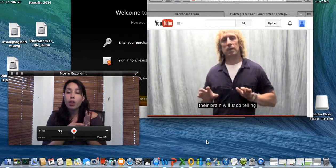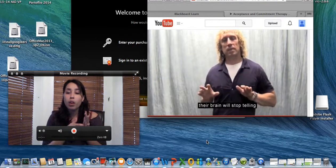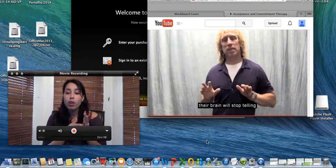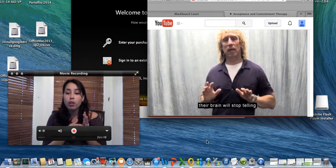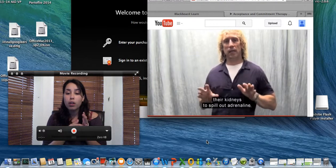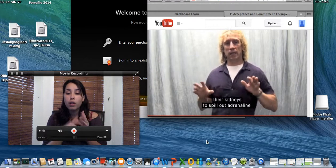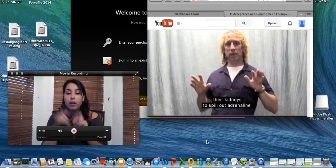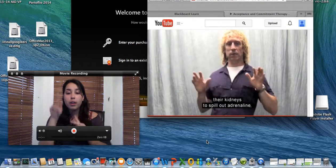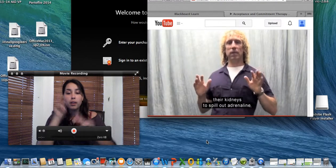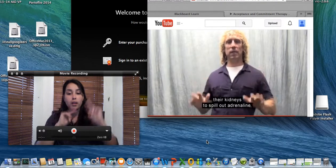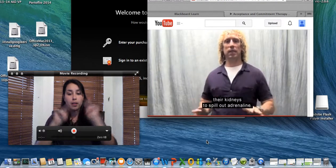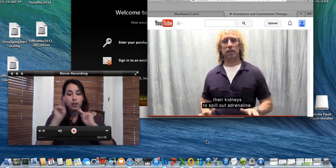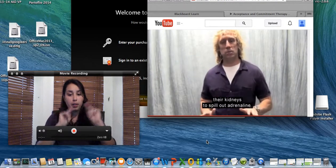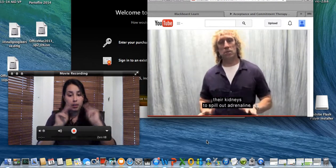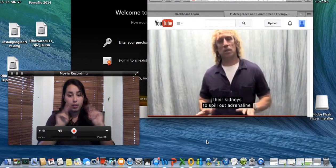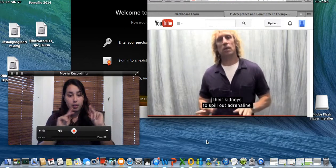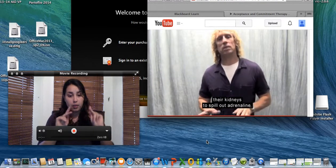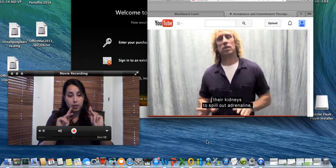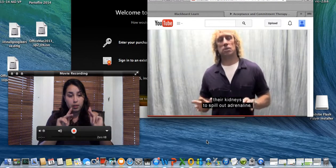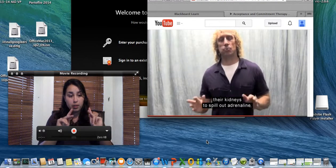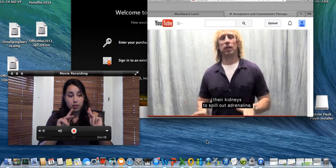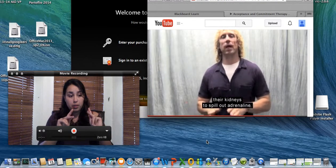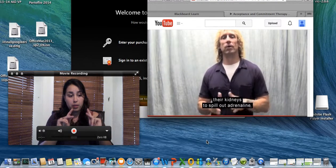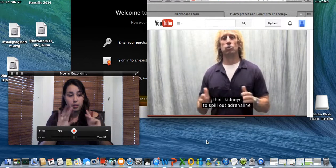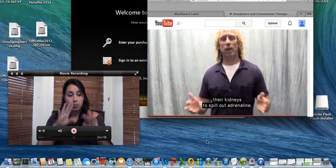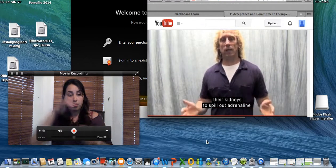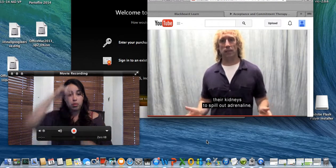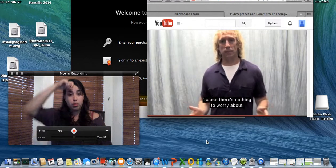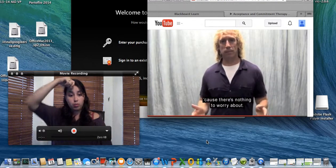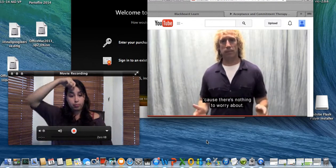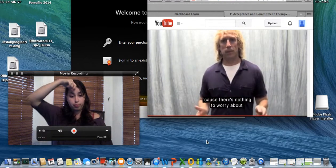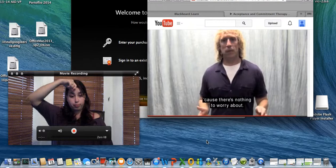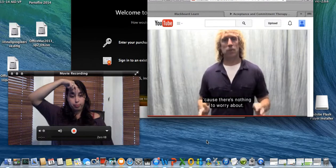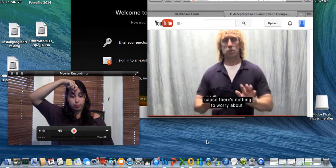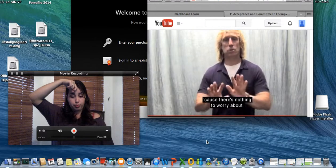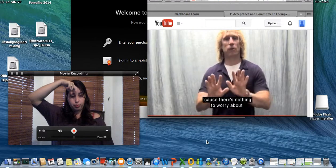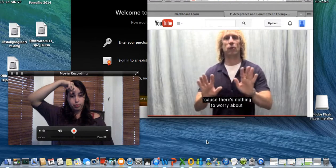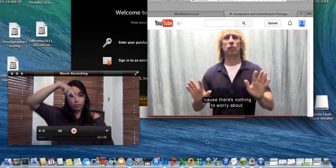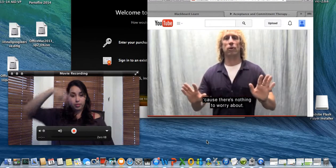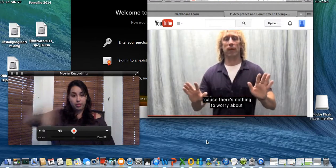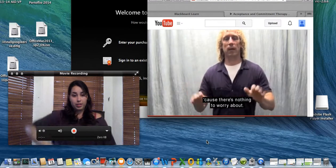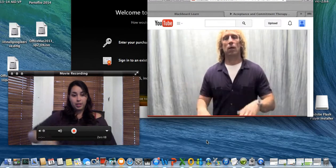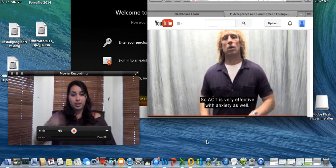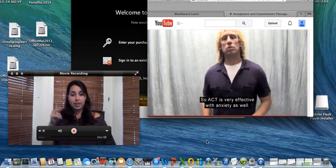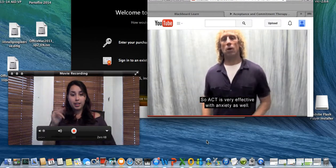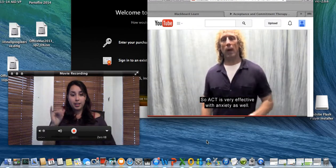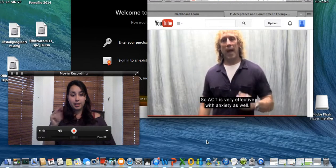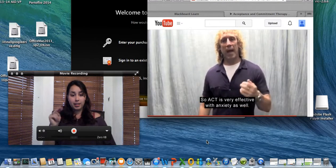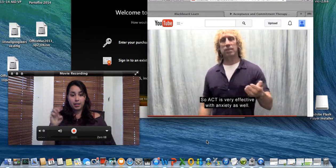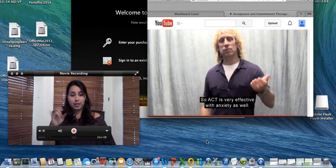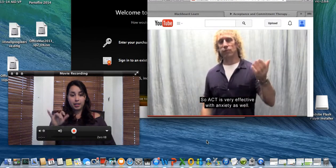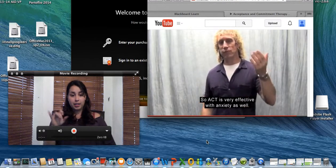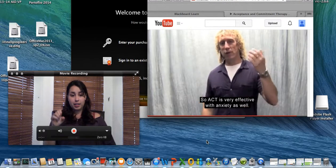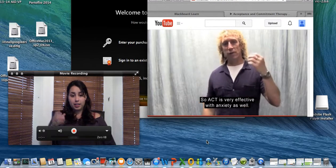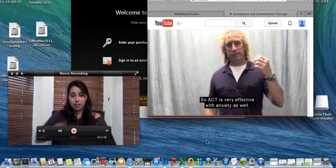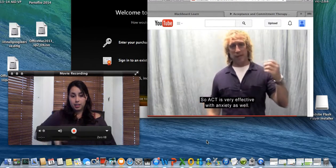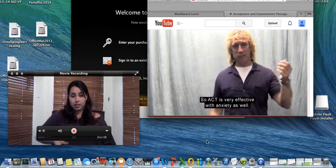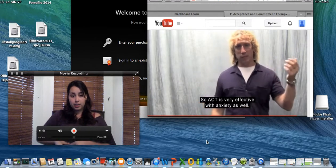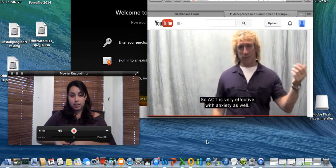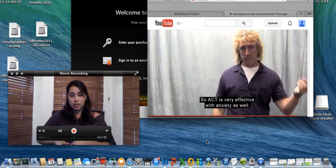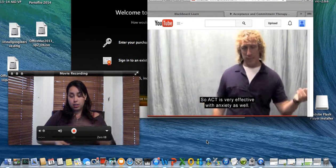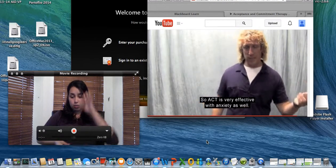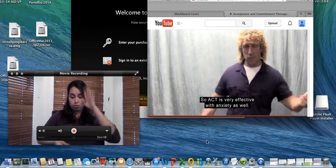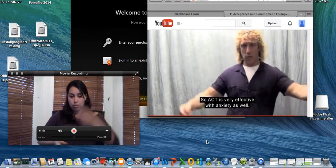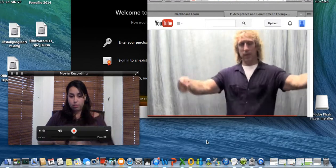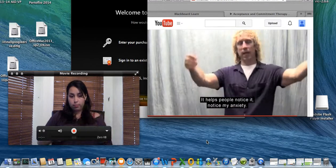stop telling their kidneys to spill out adrenaline because there's nothing to worry about. So ACT is very effective